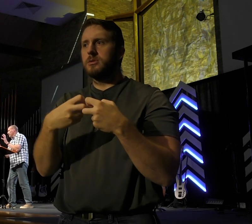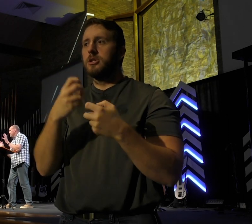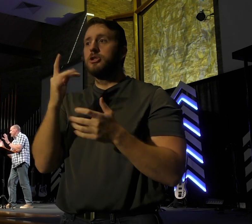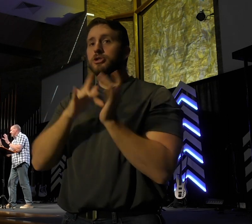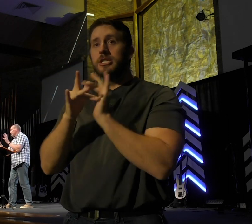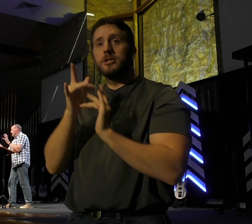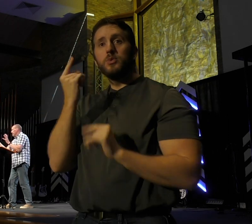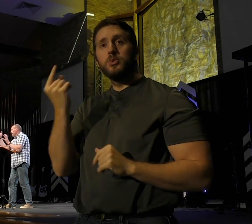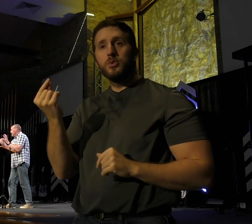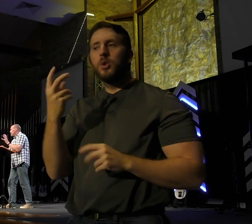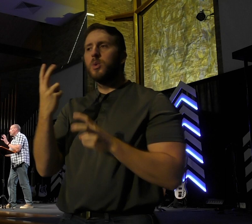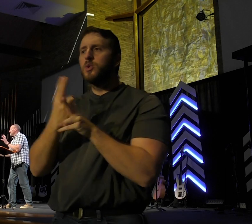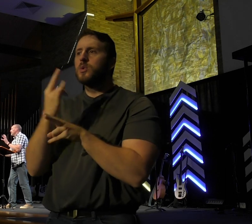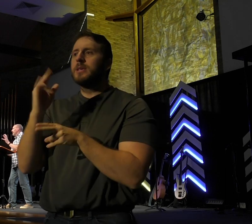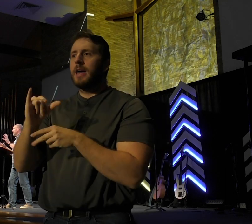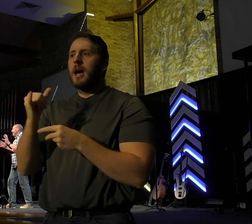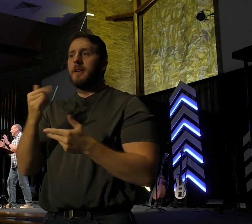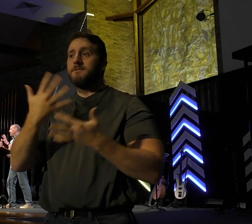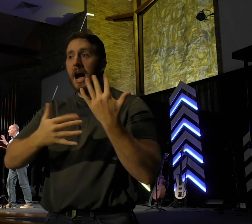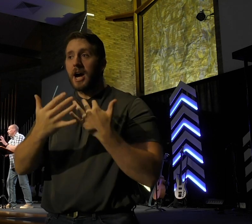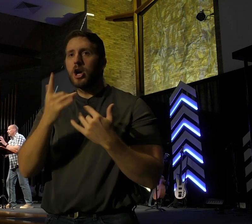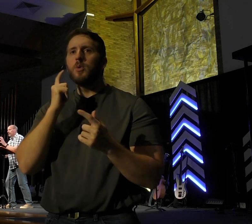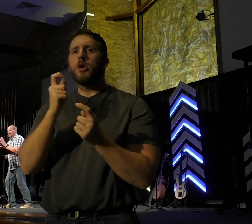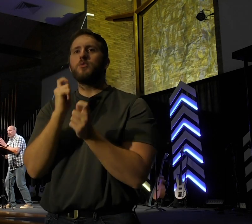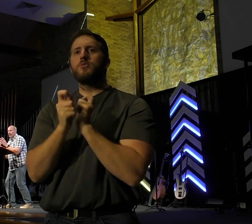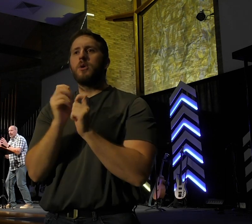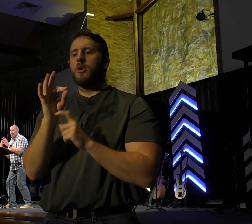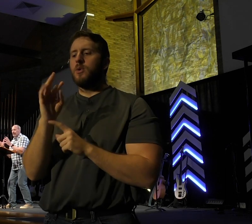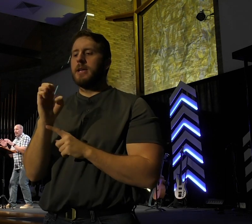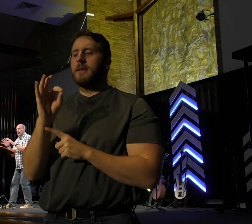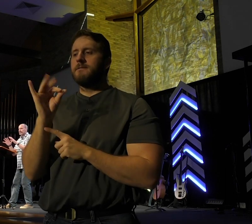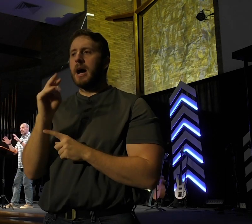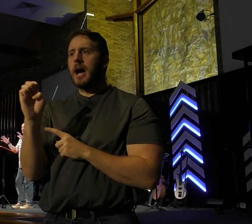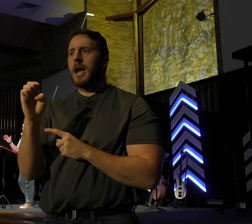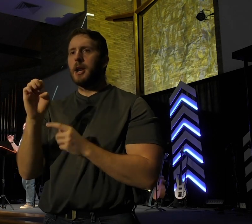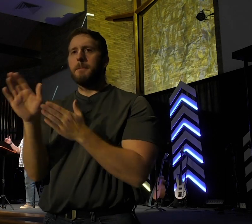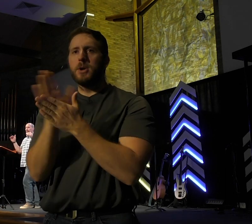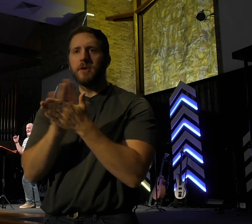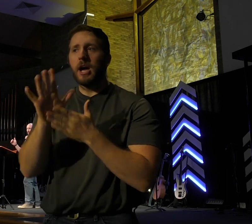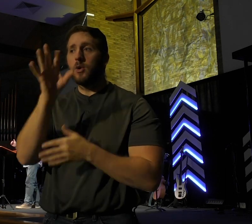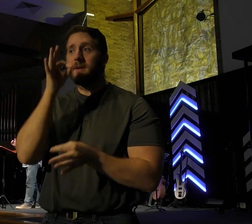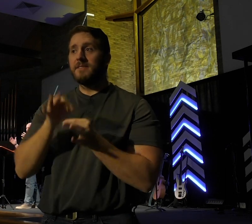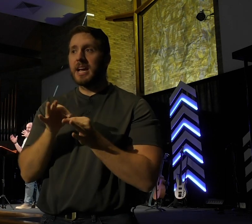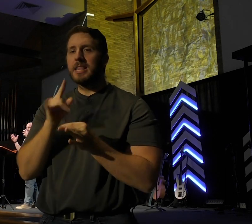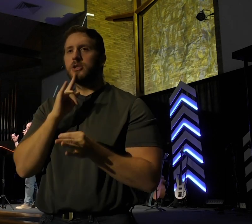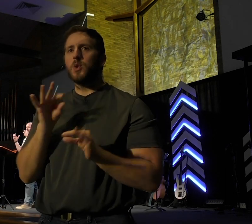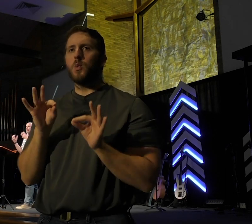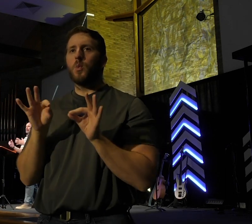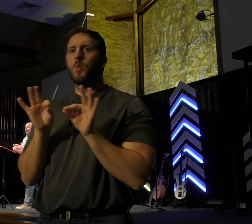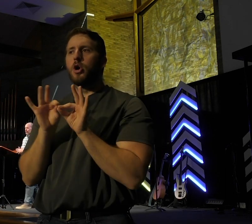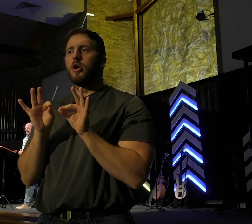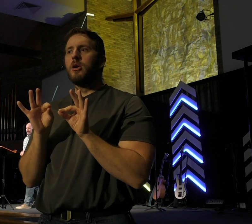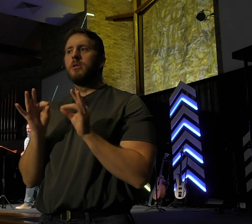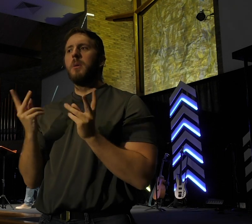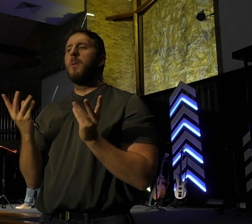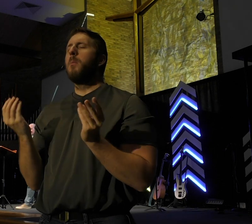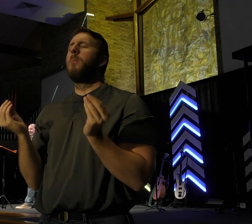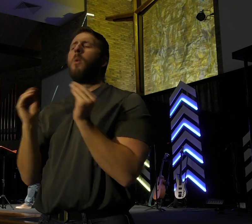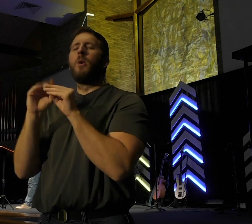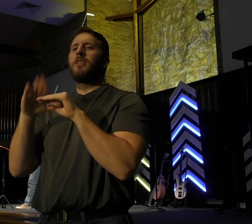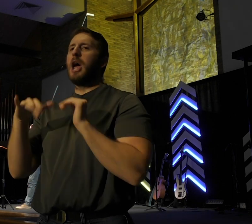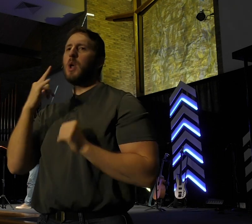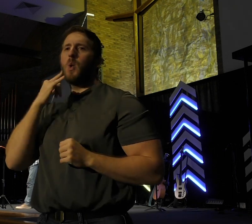that furnace and that fire to refine and purify your faith, which is far more worth than gold